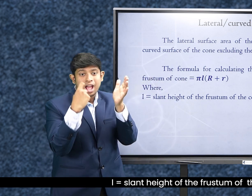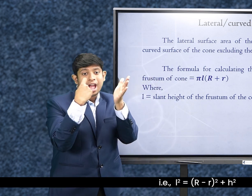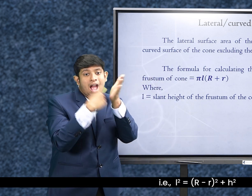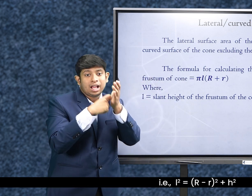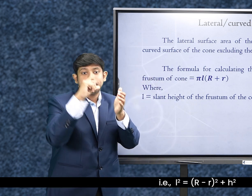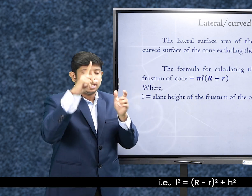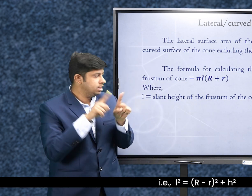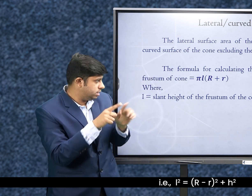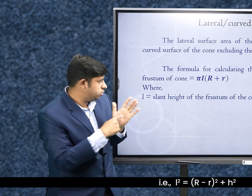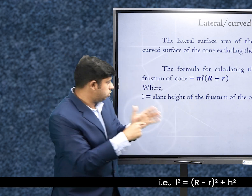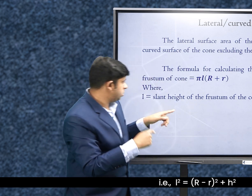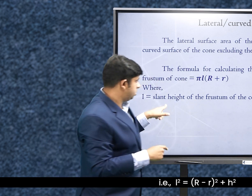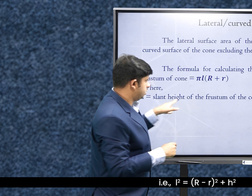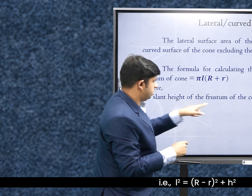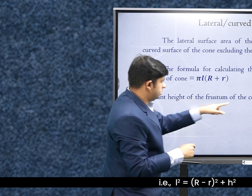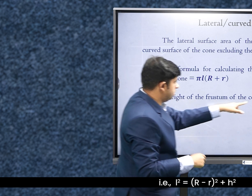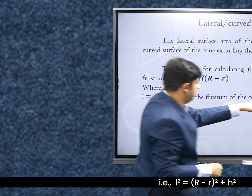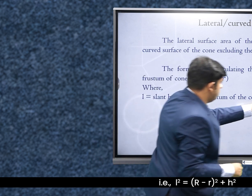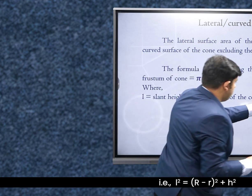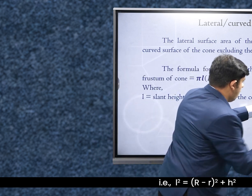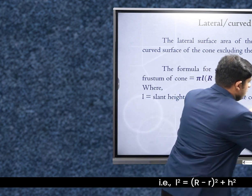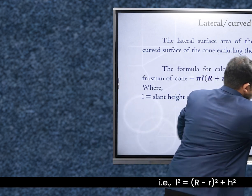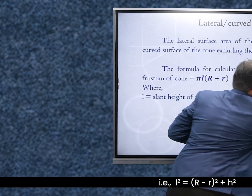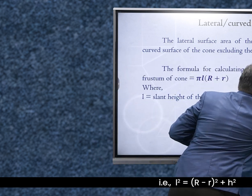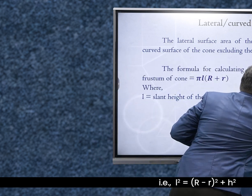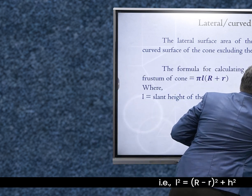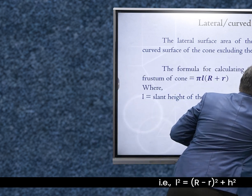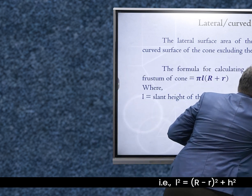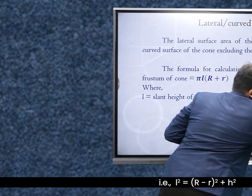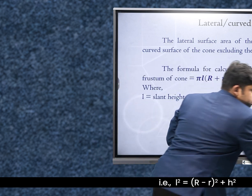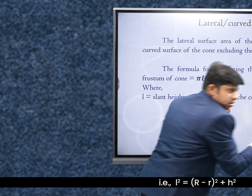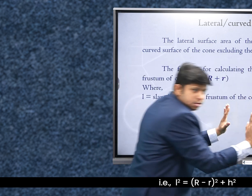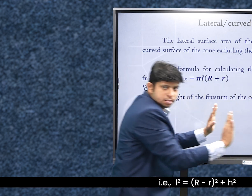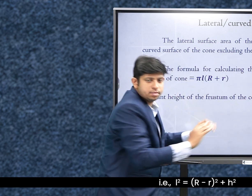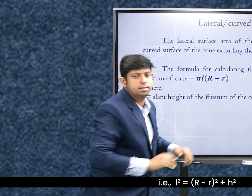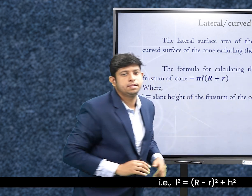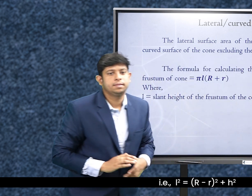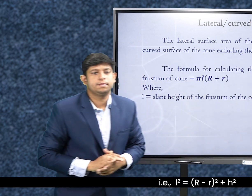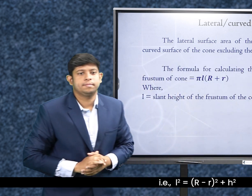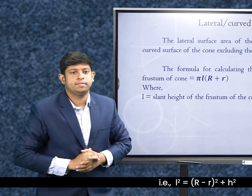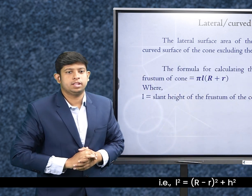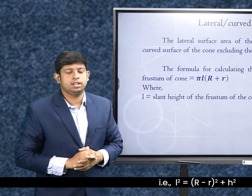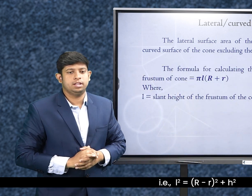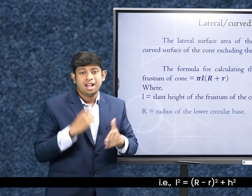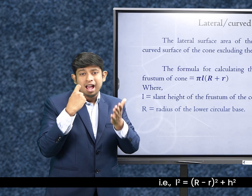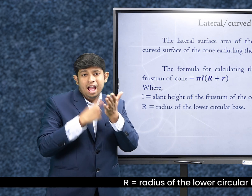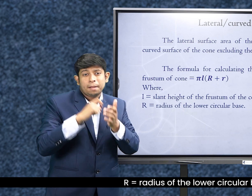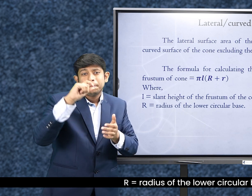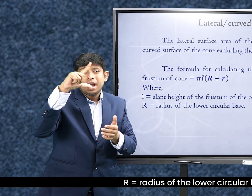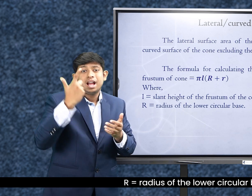That is, L square is equal to R minus R whole square plus H square, where capital